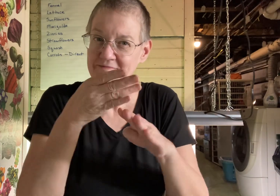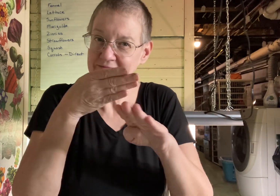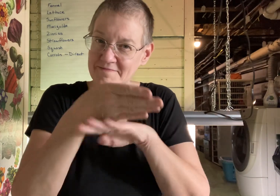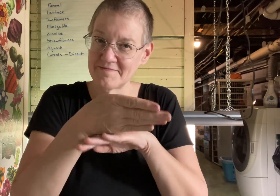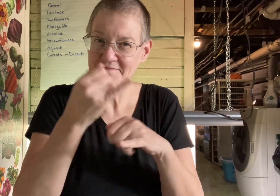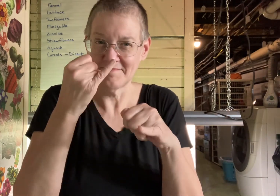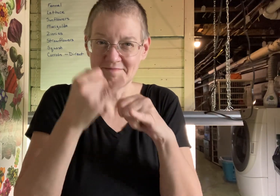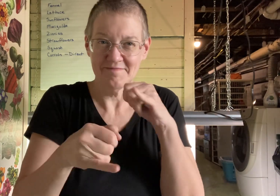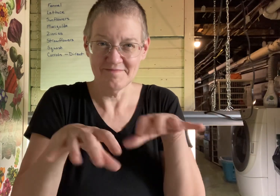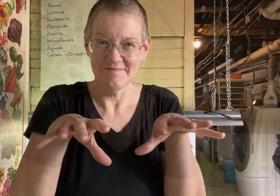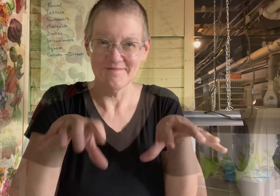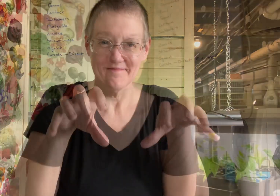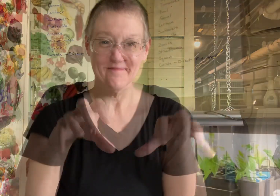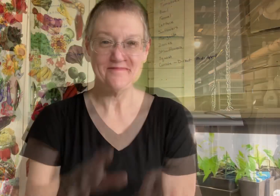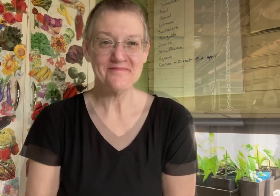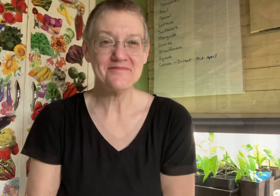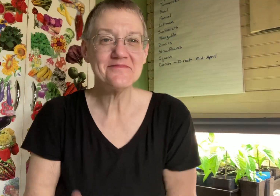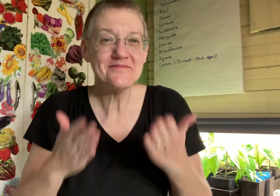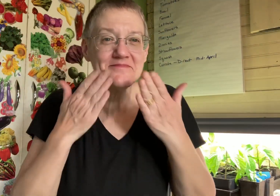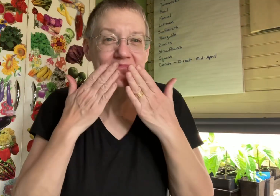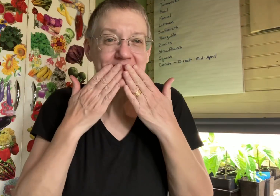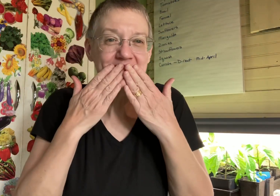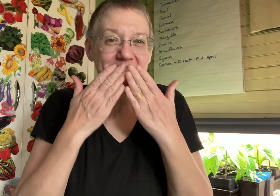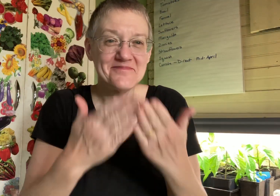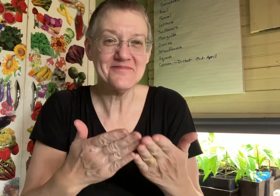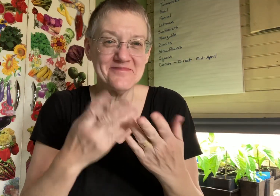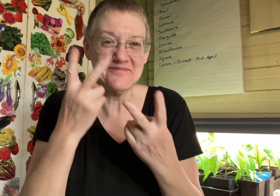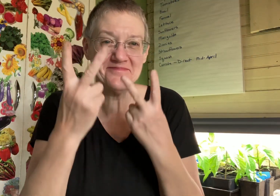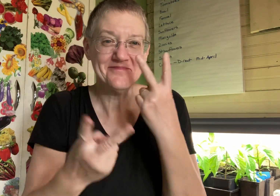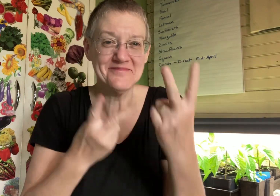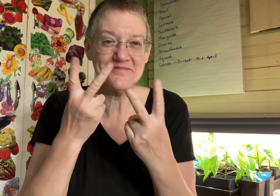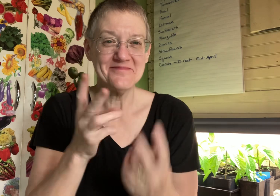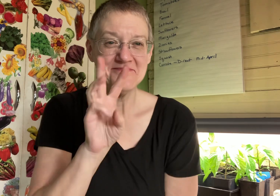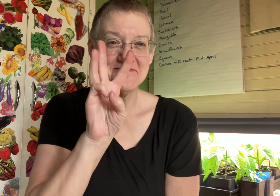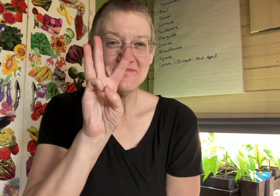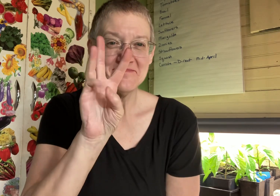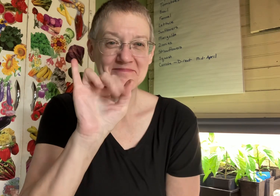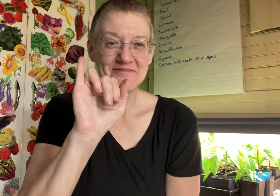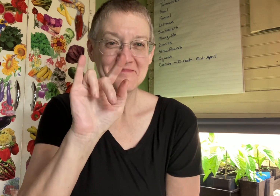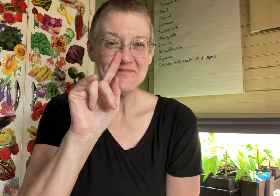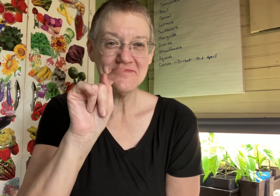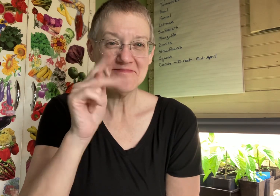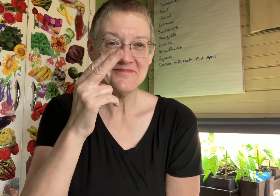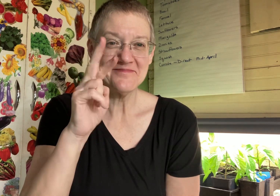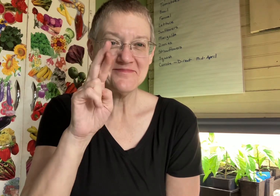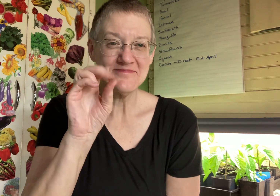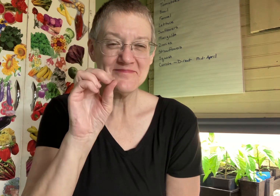weeks after the last frost. Thank you for visiting Withrow